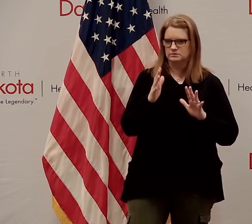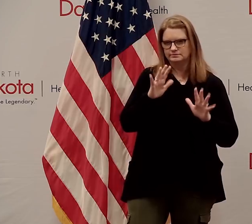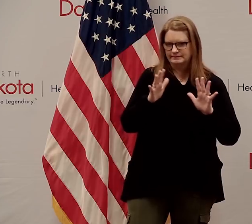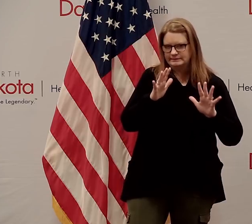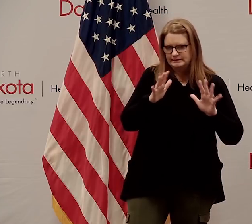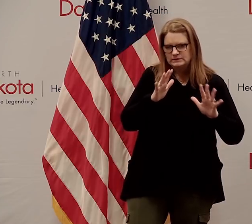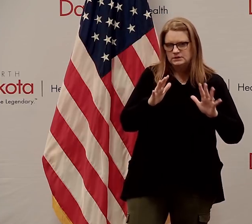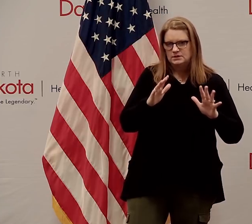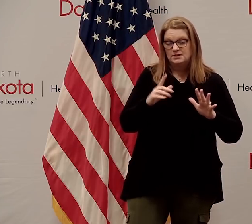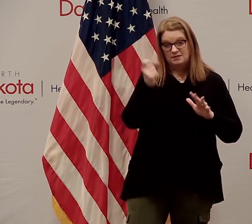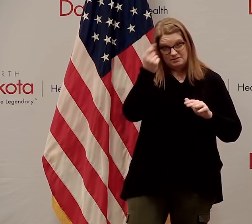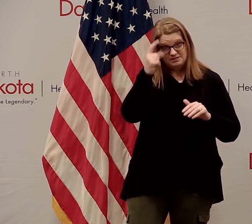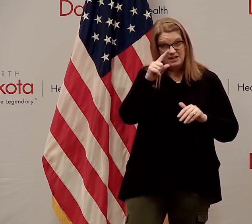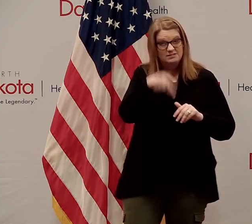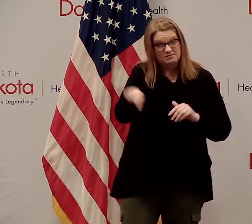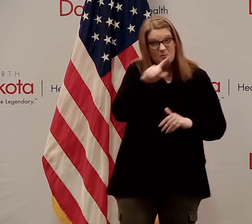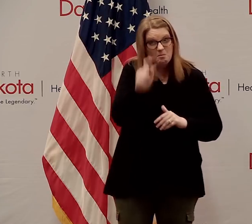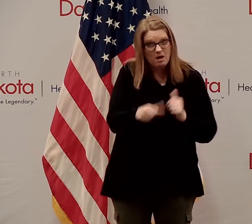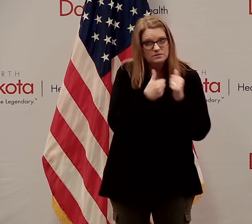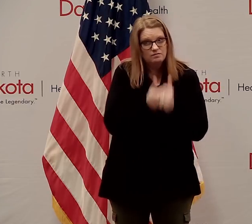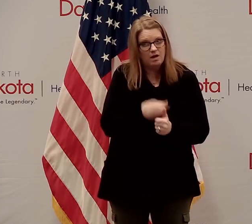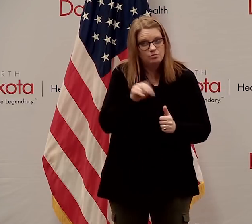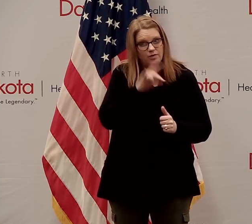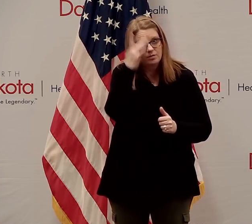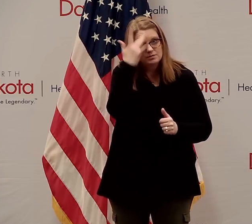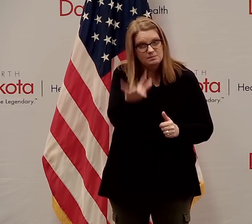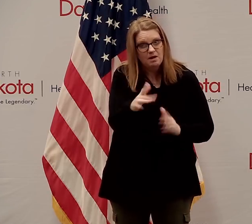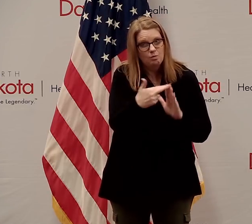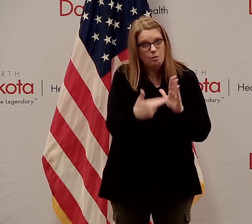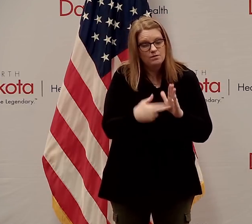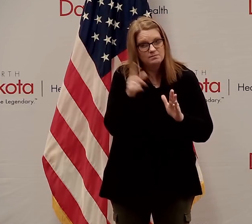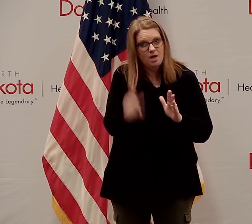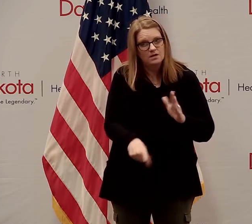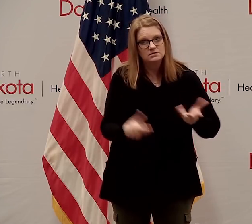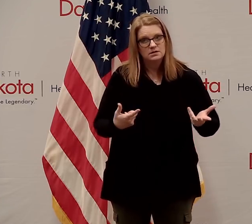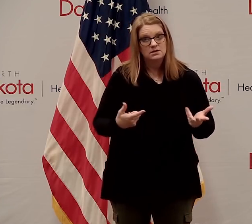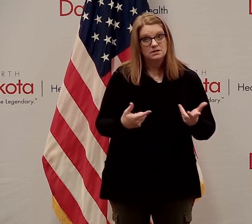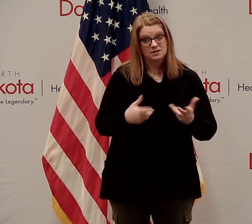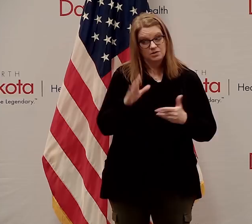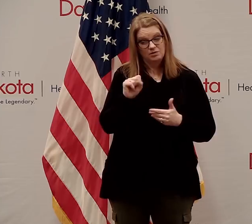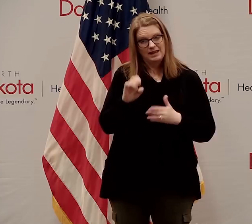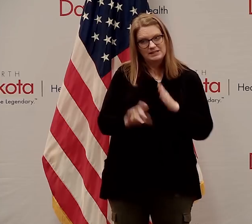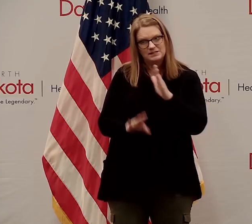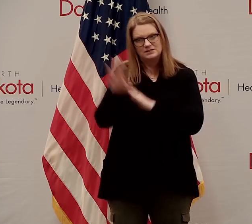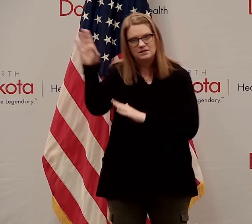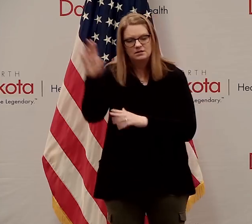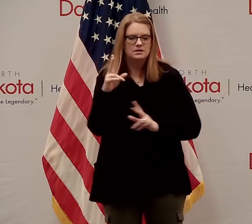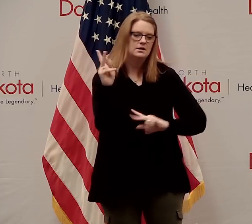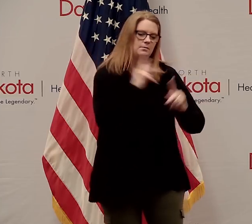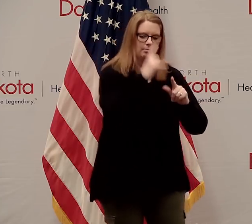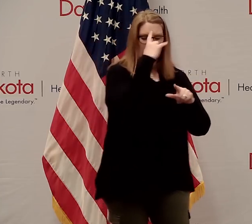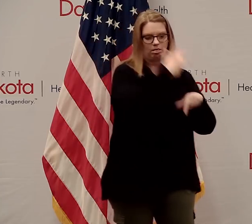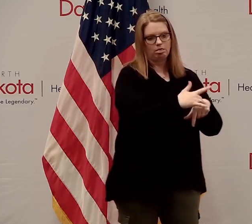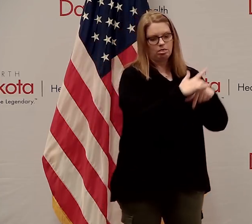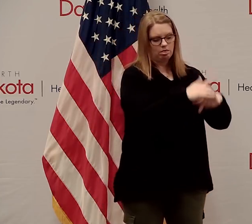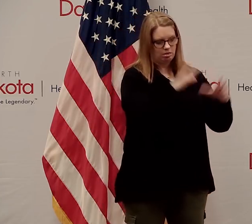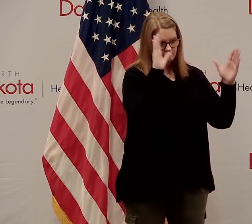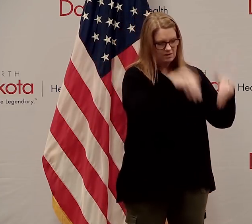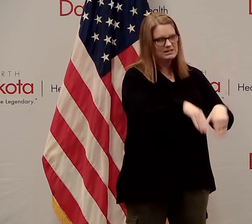following the North Dakota SMART guidelines because cases are going up. People are focused on reopening, but cases are still going